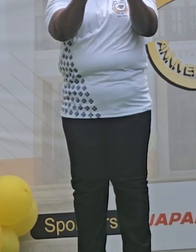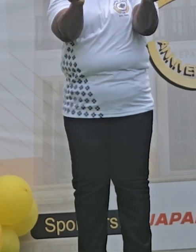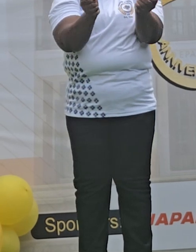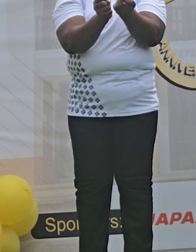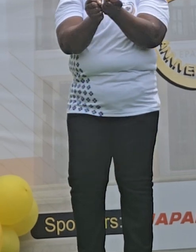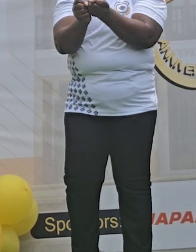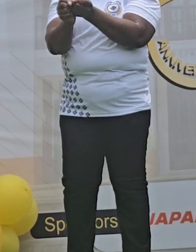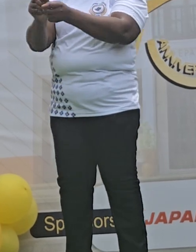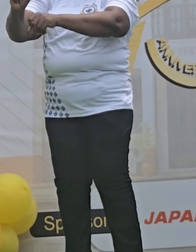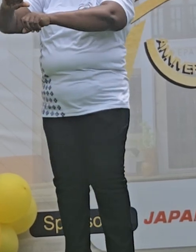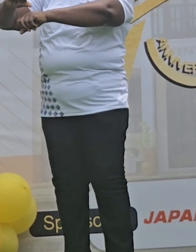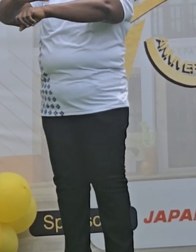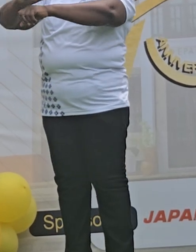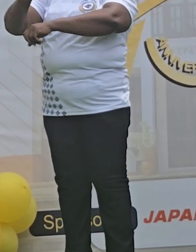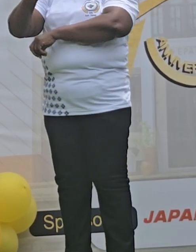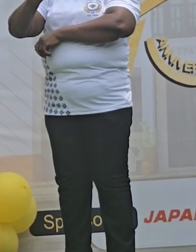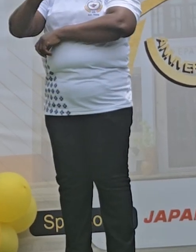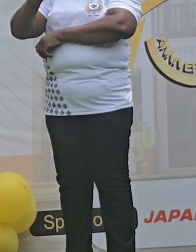and African studies.